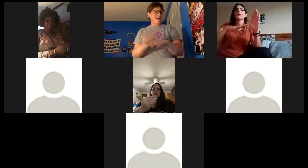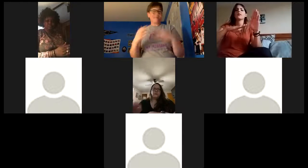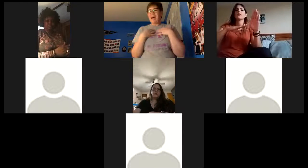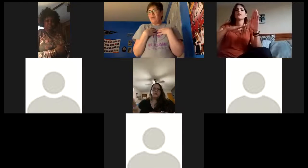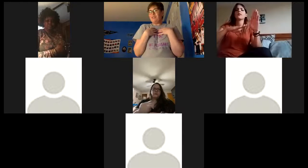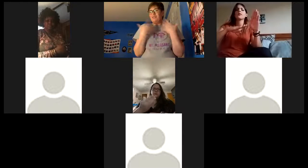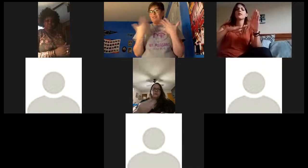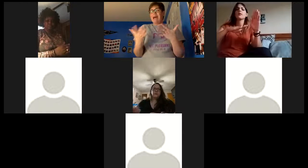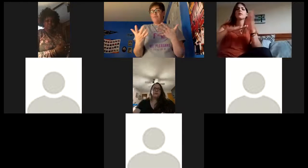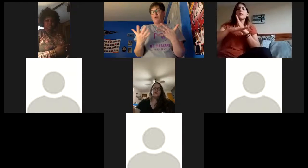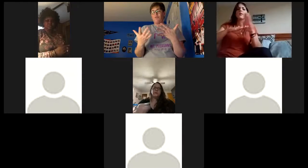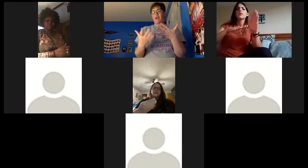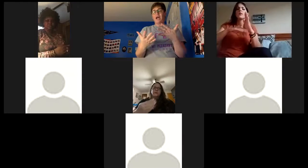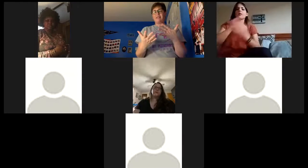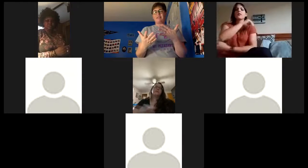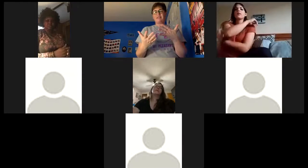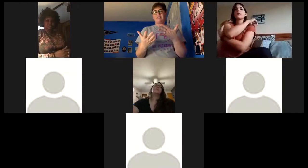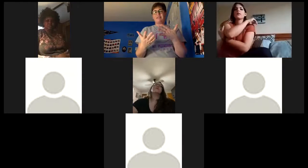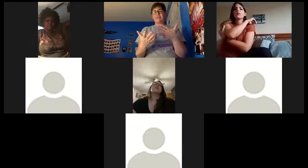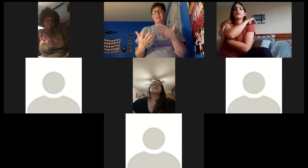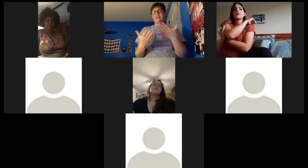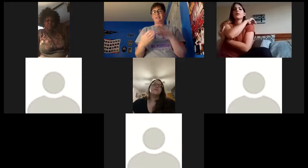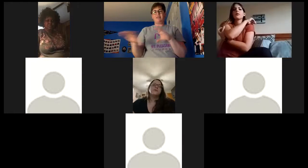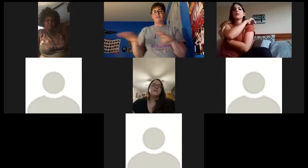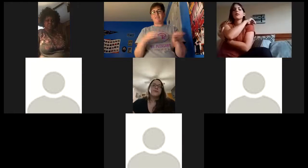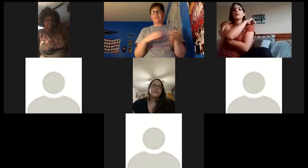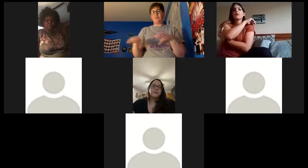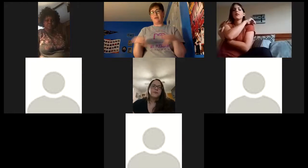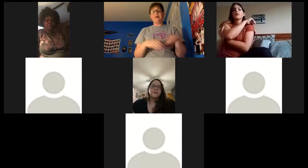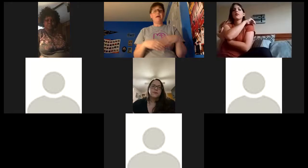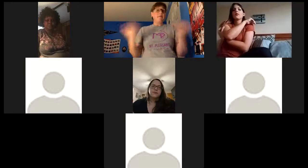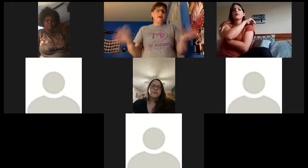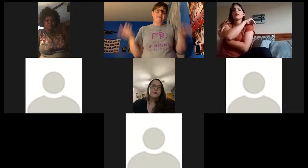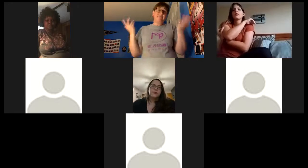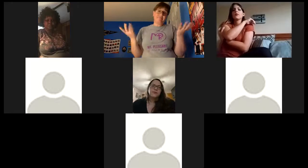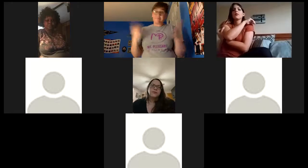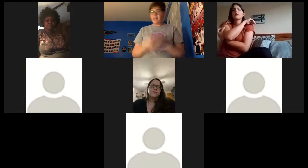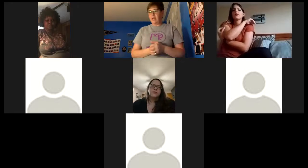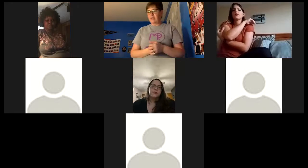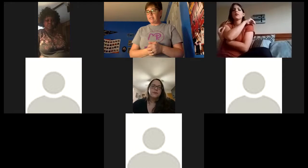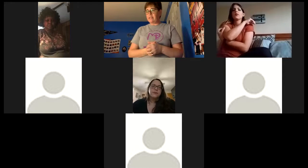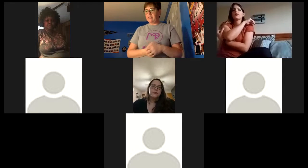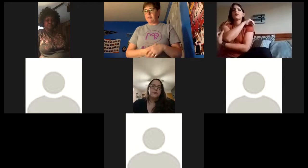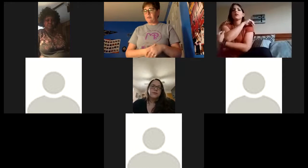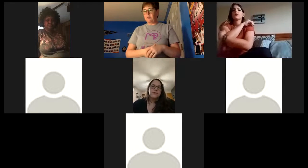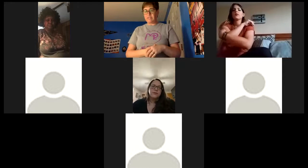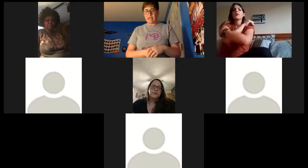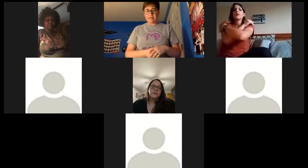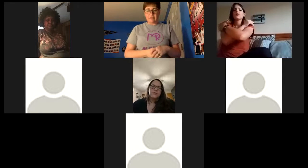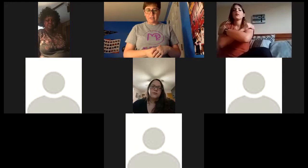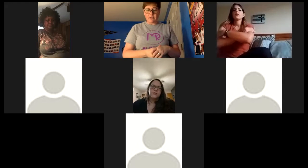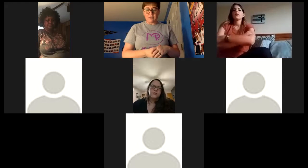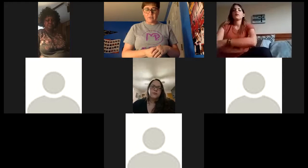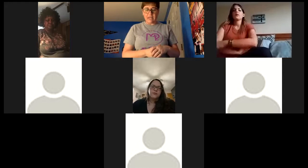So I would do that more for conduct instead of this one, but it's an acceptable